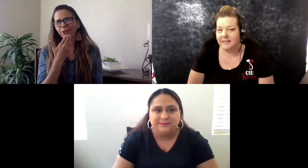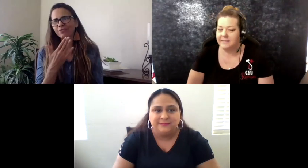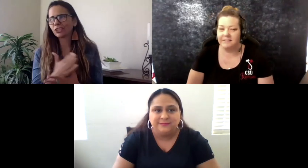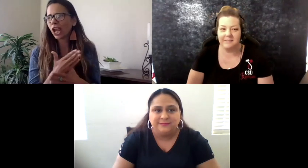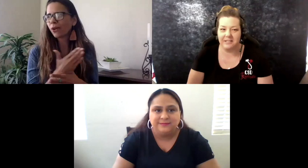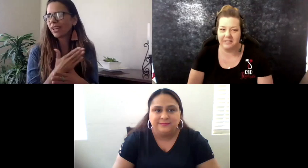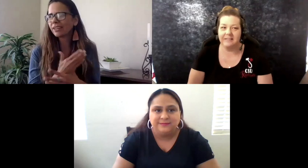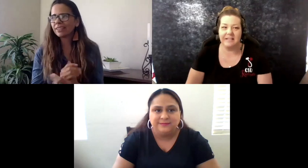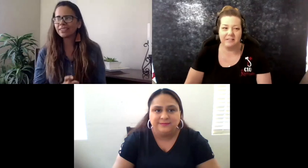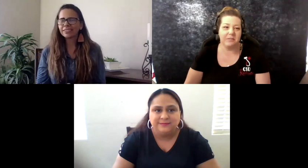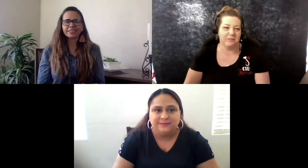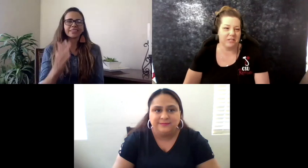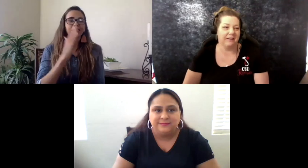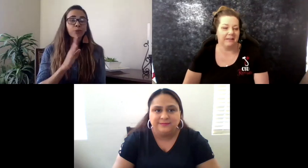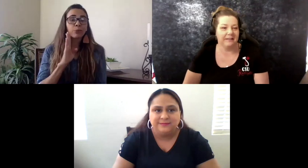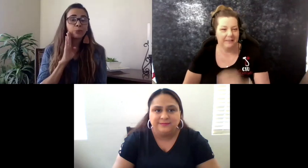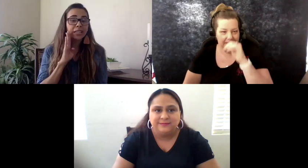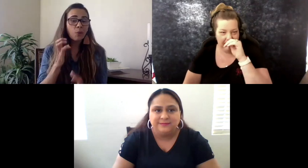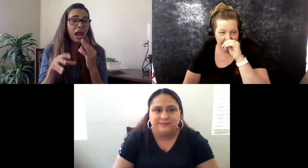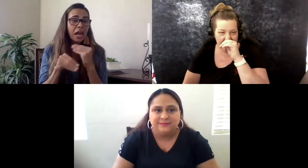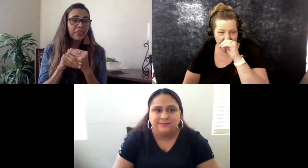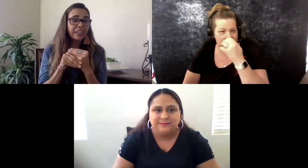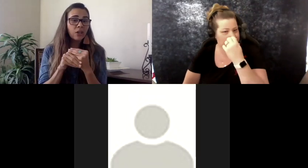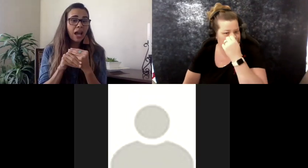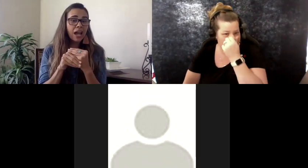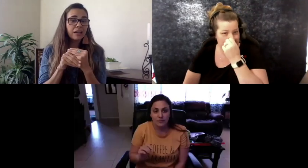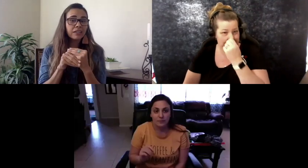I can definitely imagine. Thank you so much for sharing.